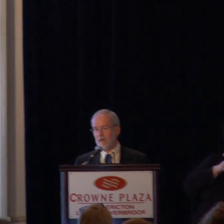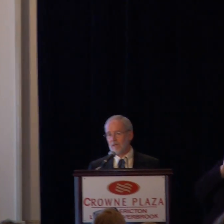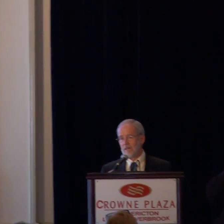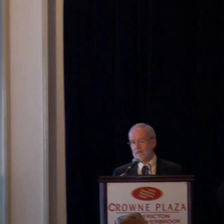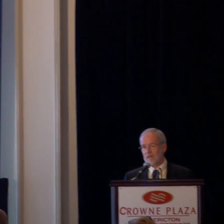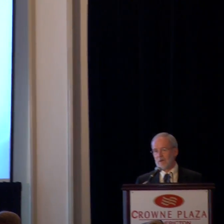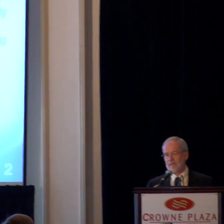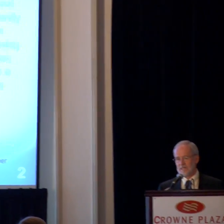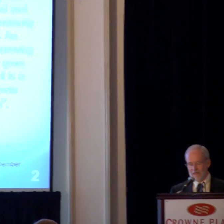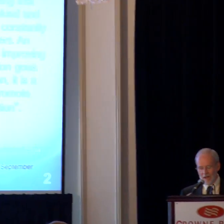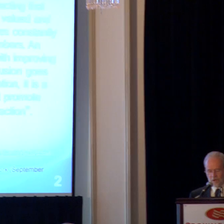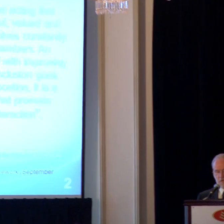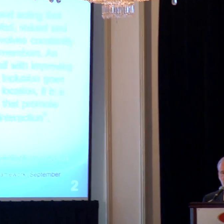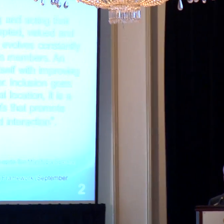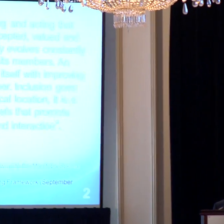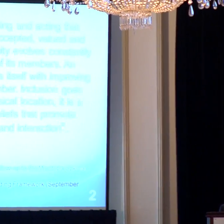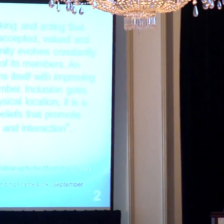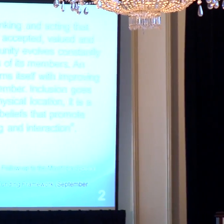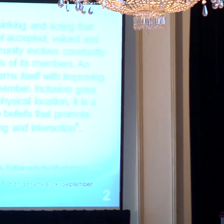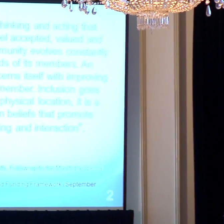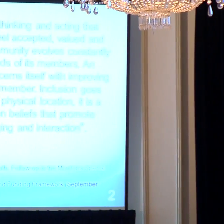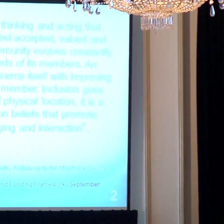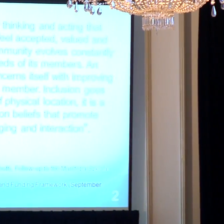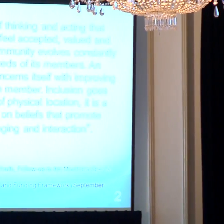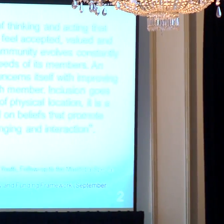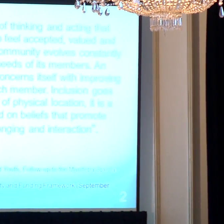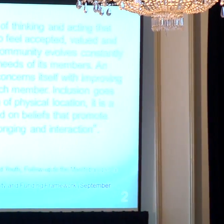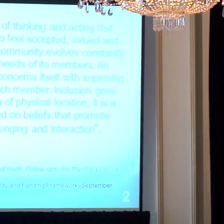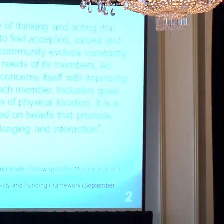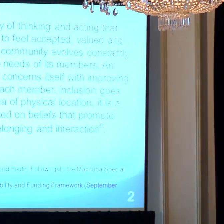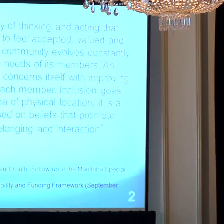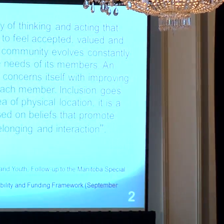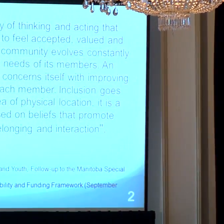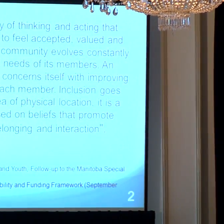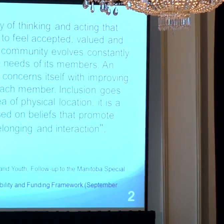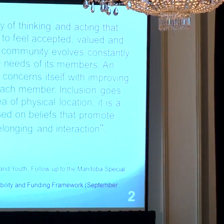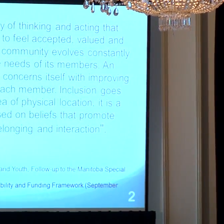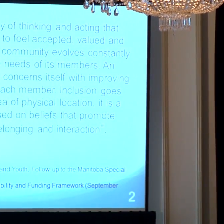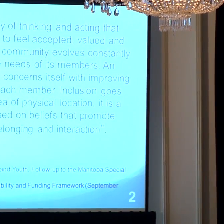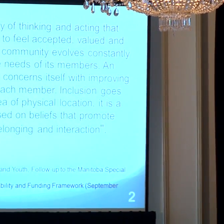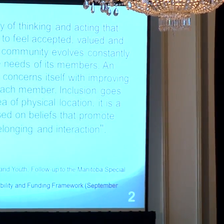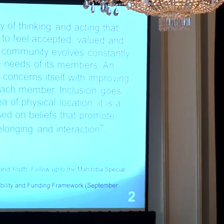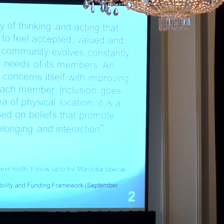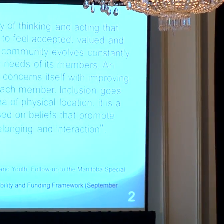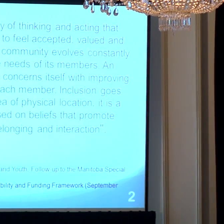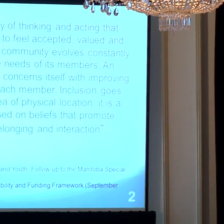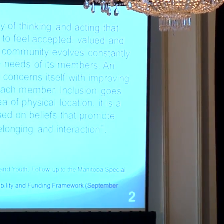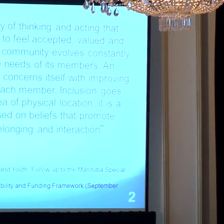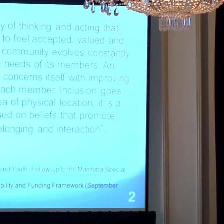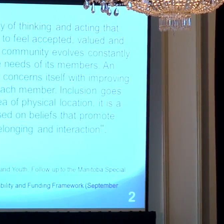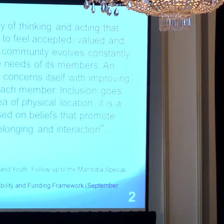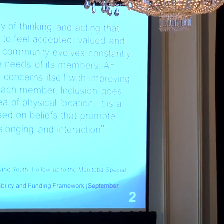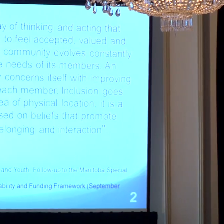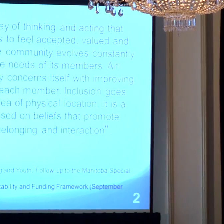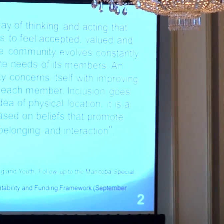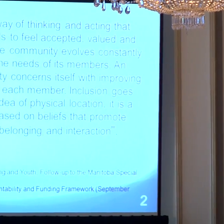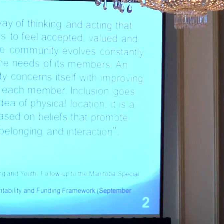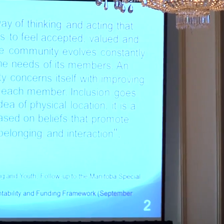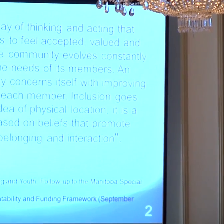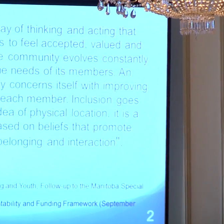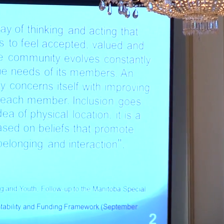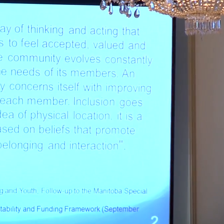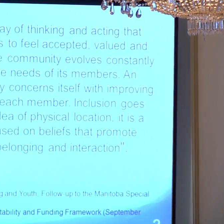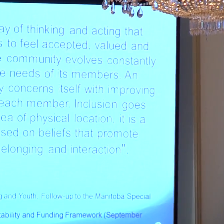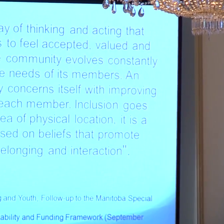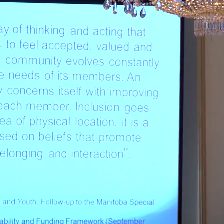as well, the question of how you define inclusion is quite important. And in my 2005-2006 report,